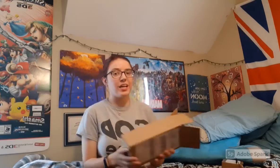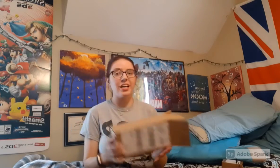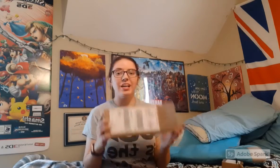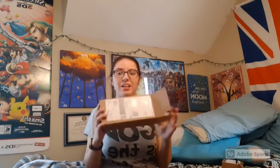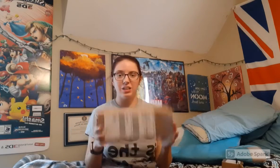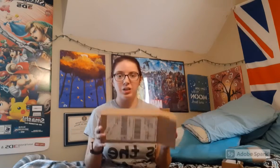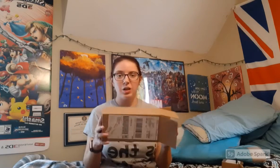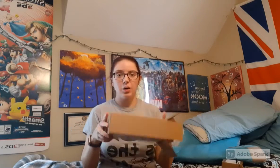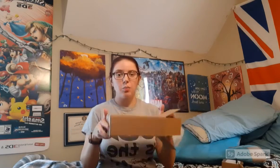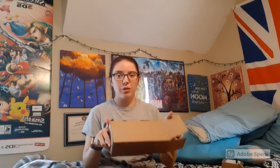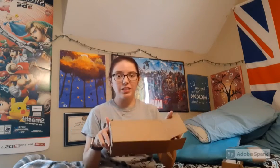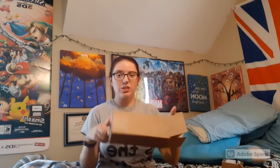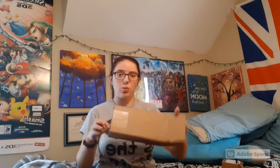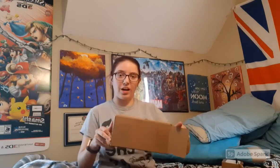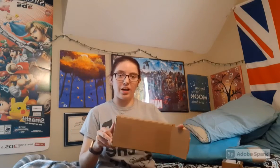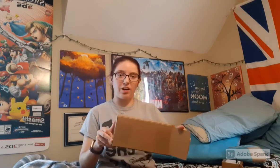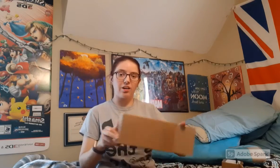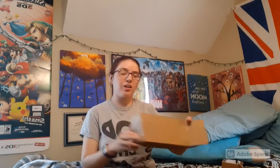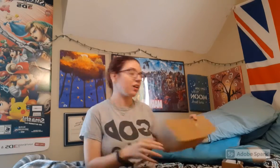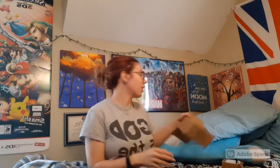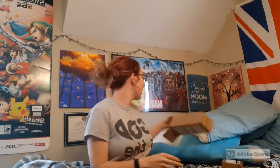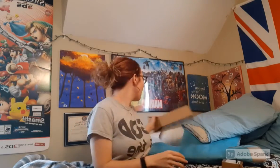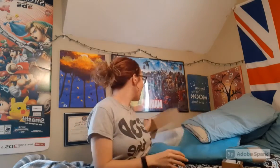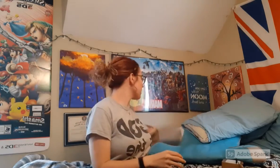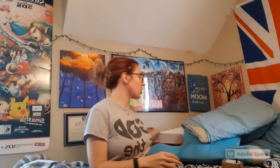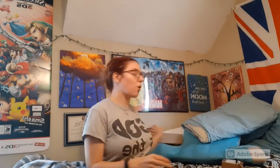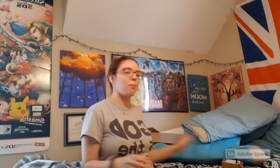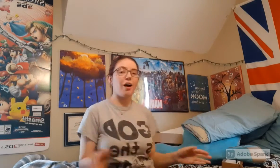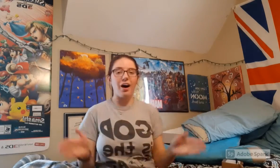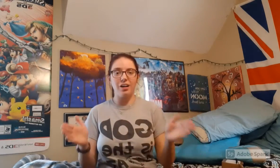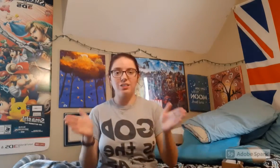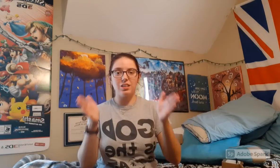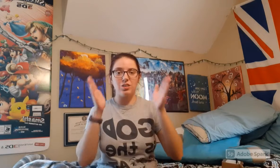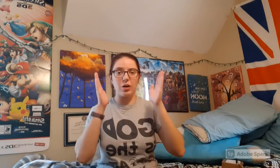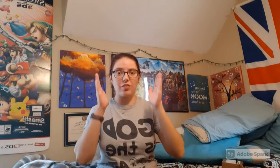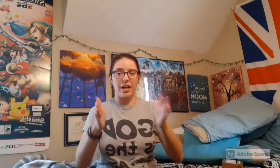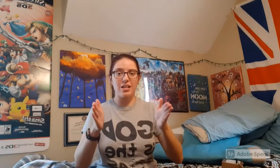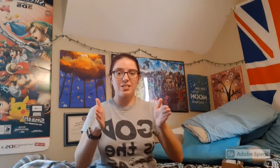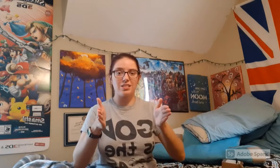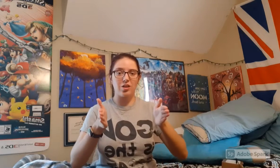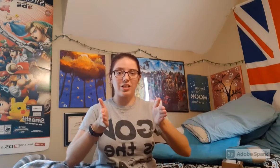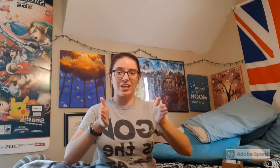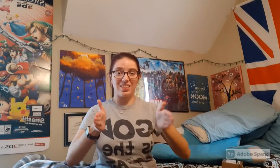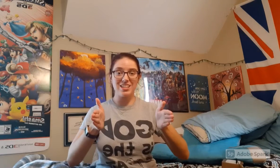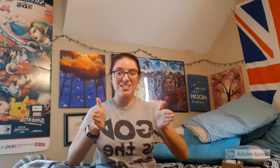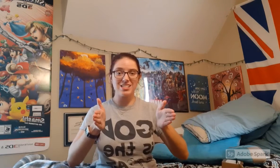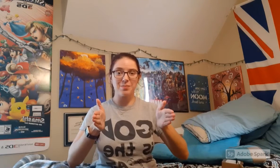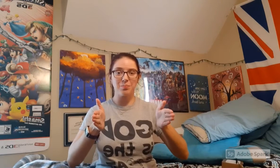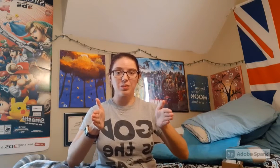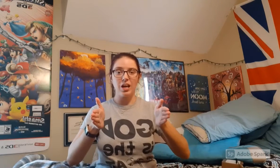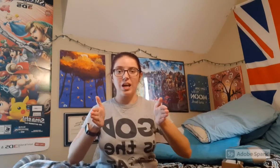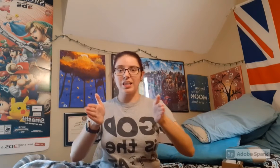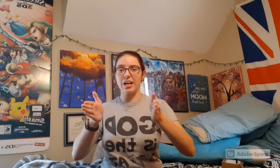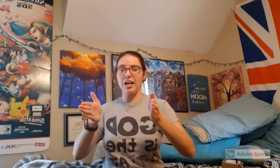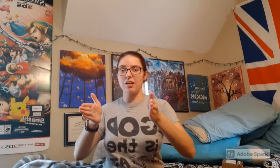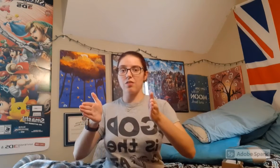pretty square, and so box is you have your hands starting like this, and they kind of go